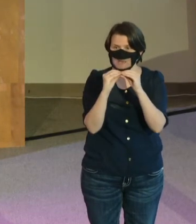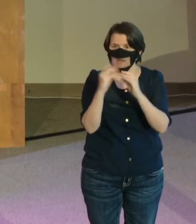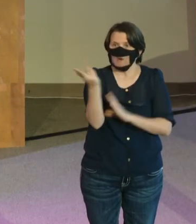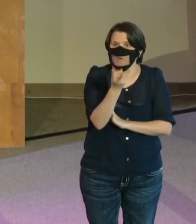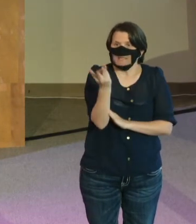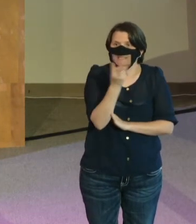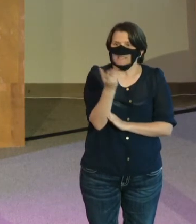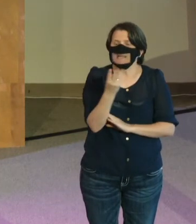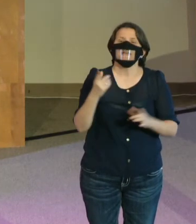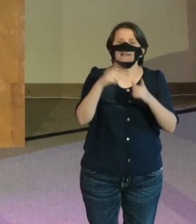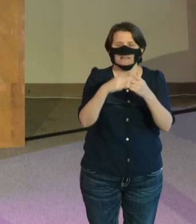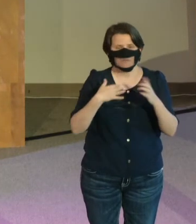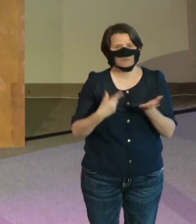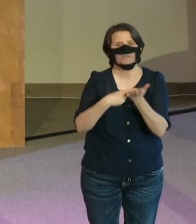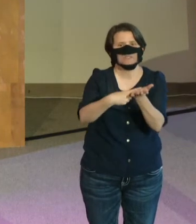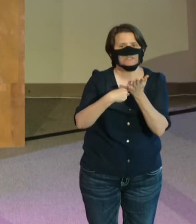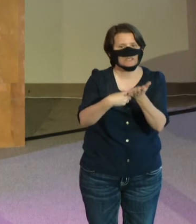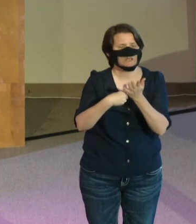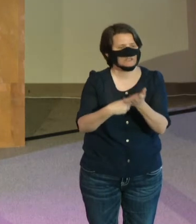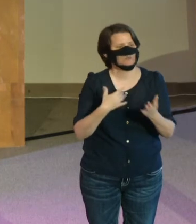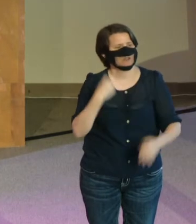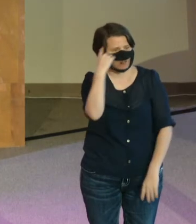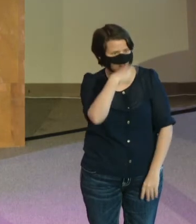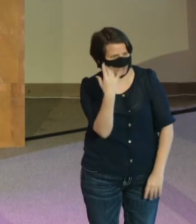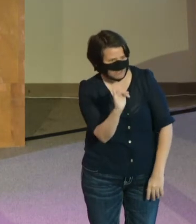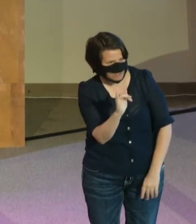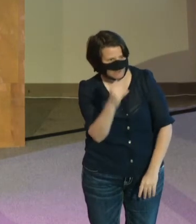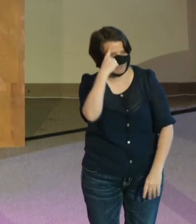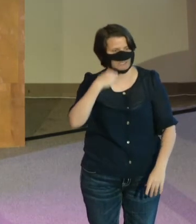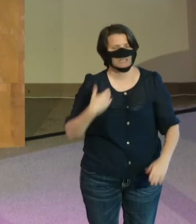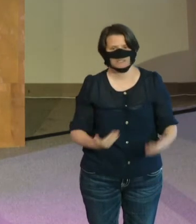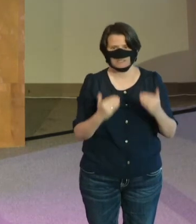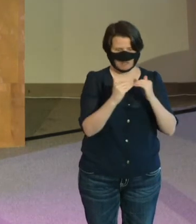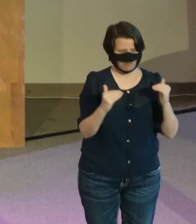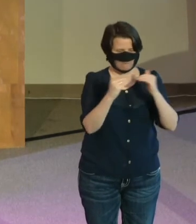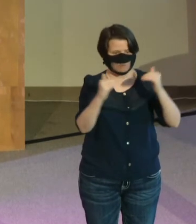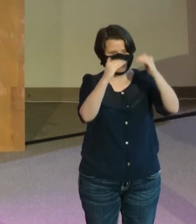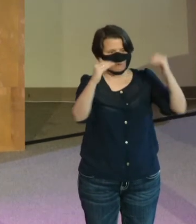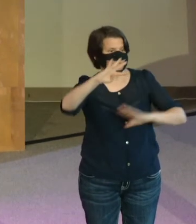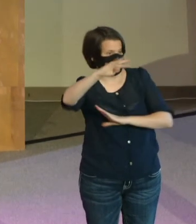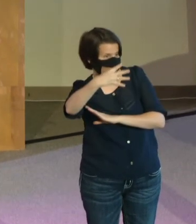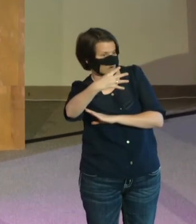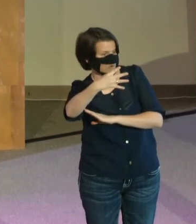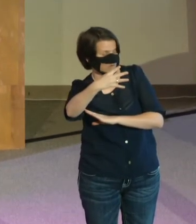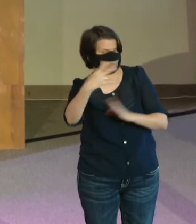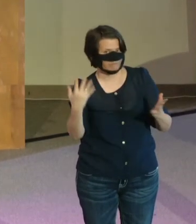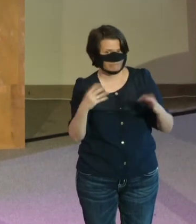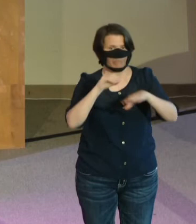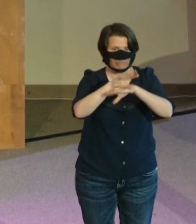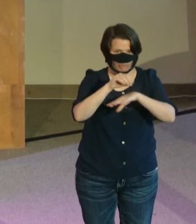out what it looks like going forward with the level 4 threat assessment. We are here to keep